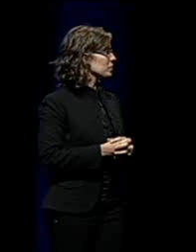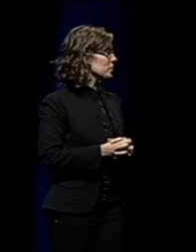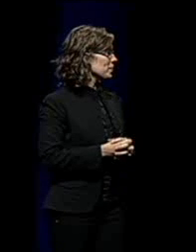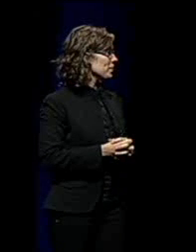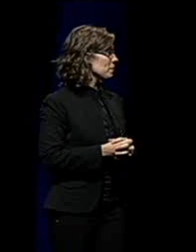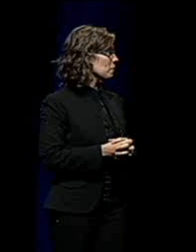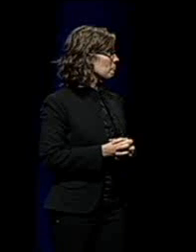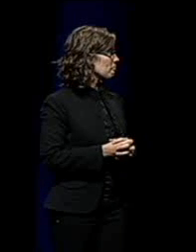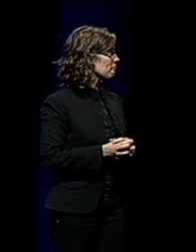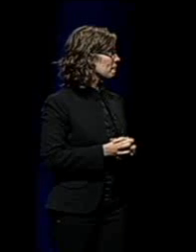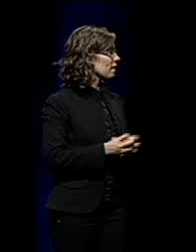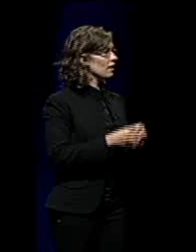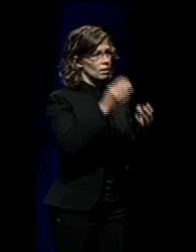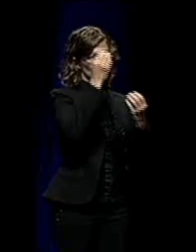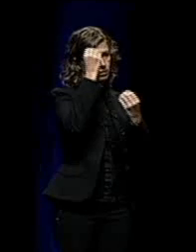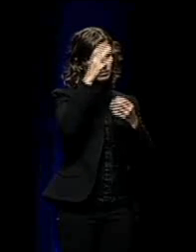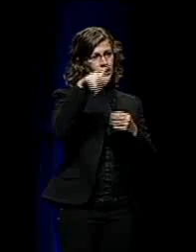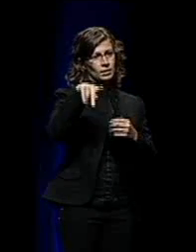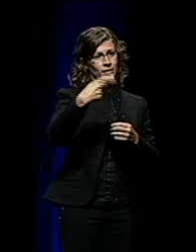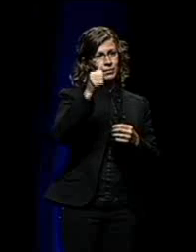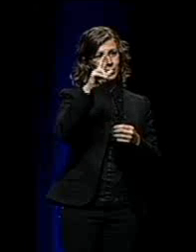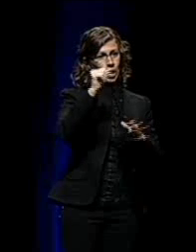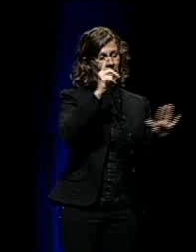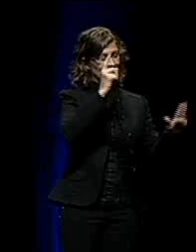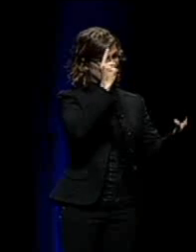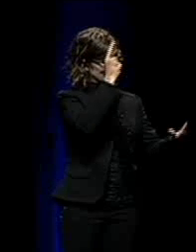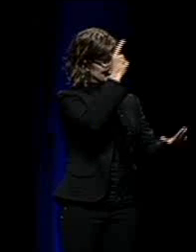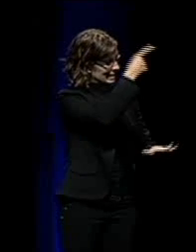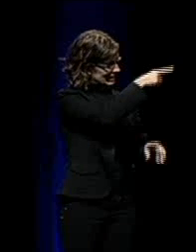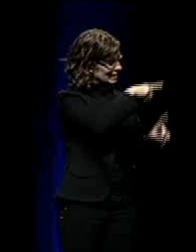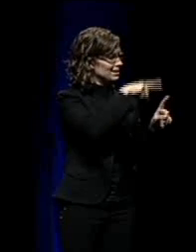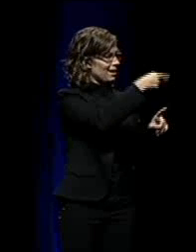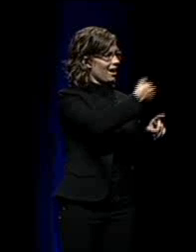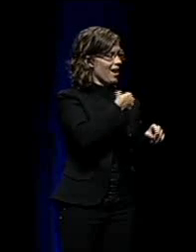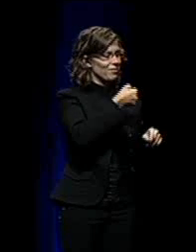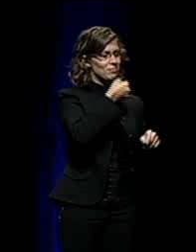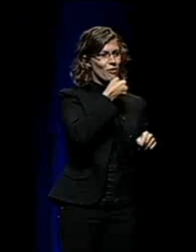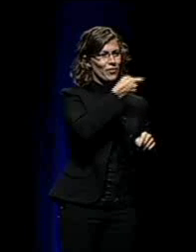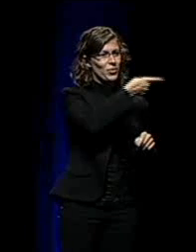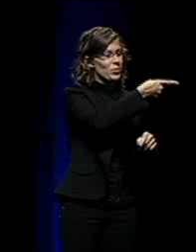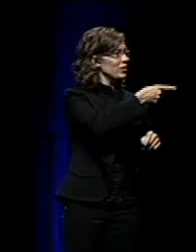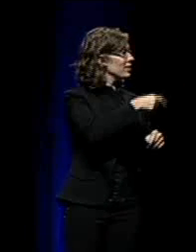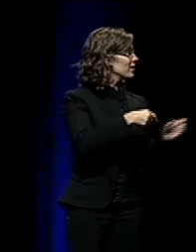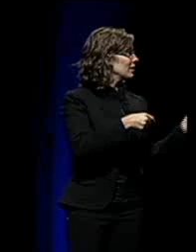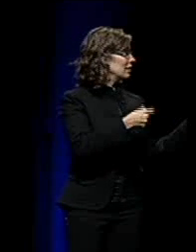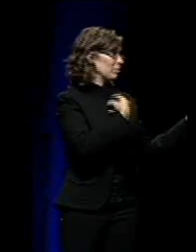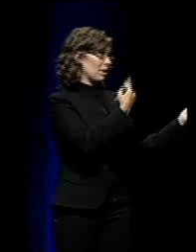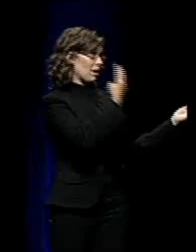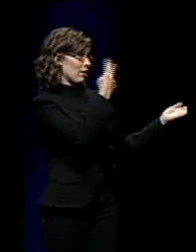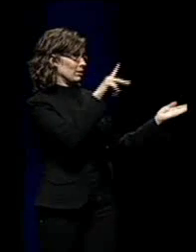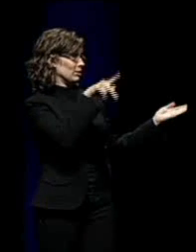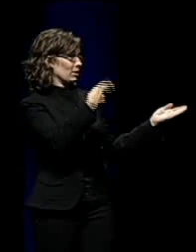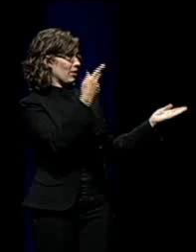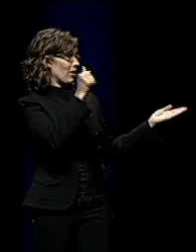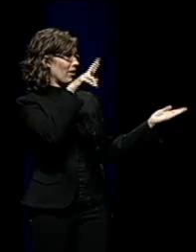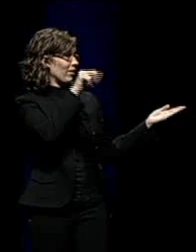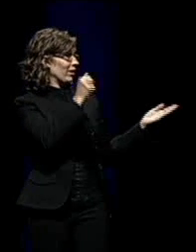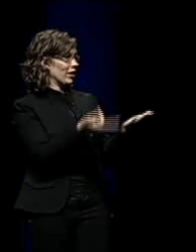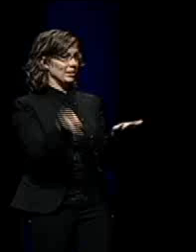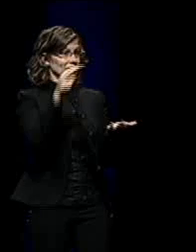And Farah has a mic way over there. I saw Farah jump up, so I wanted to give you an opportunity, Farah.